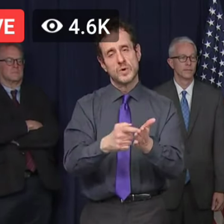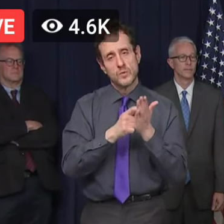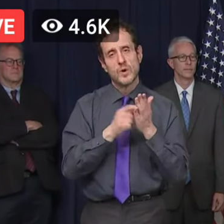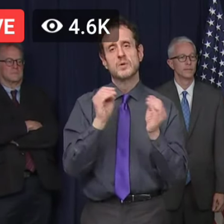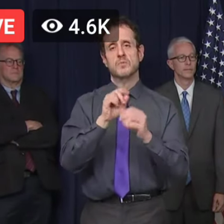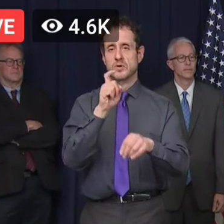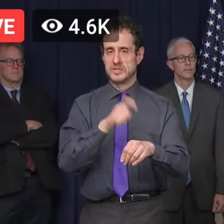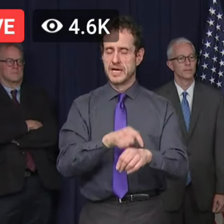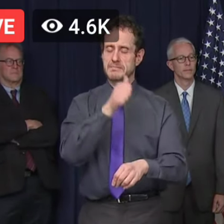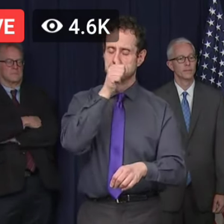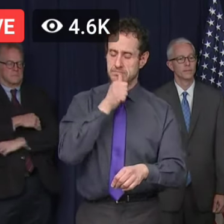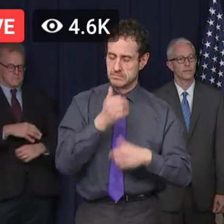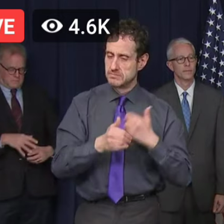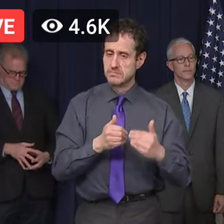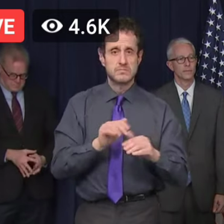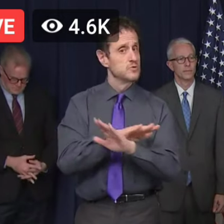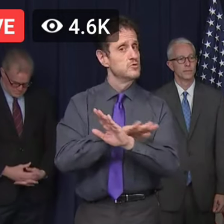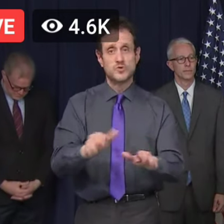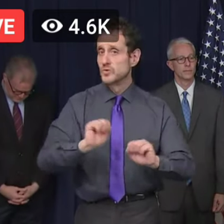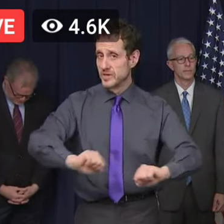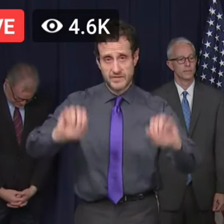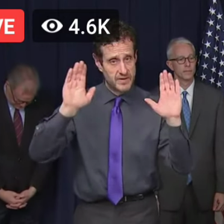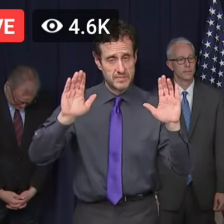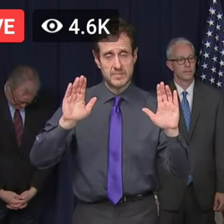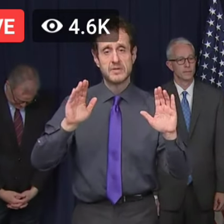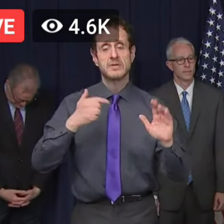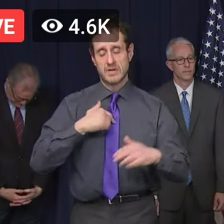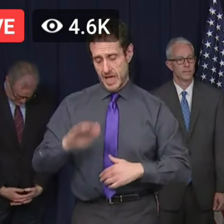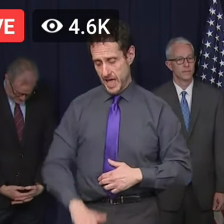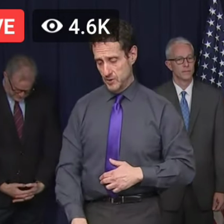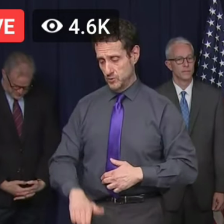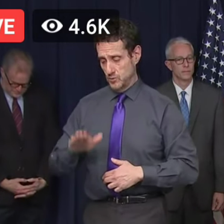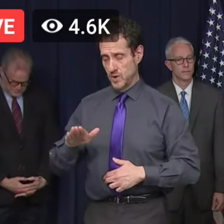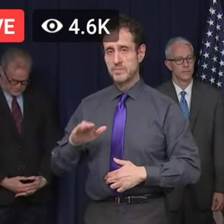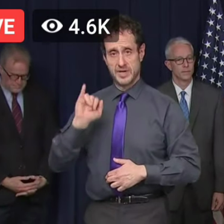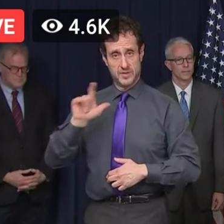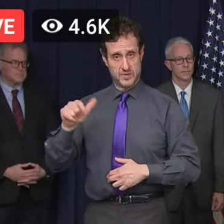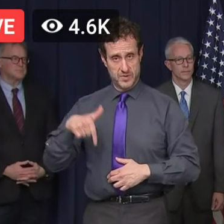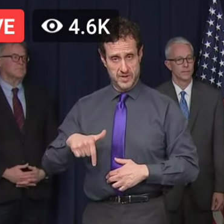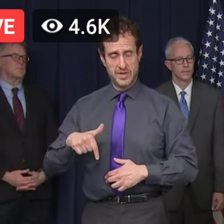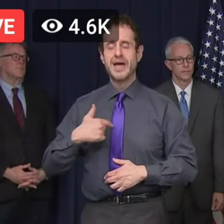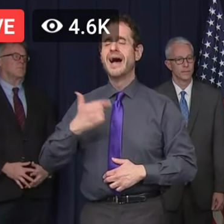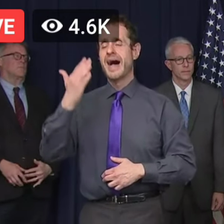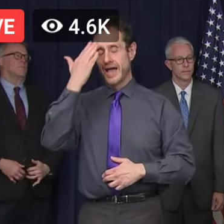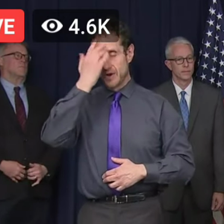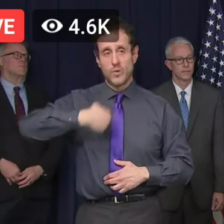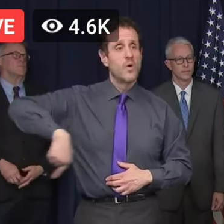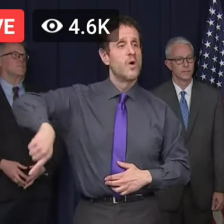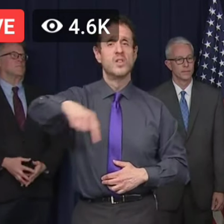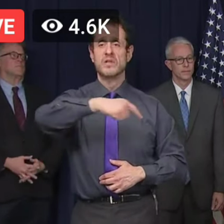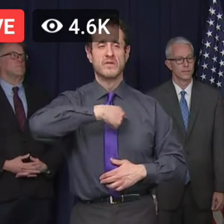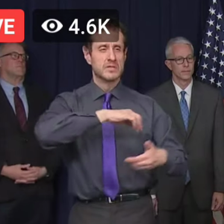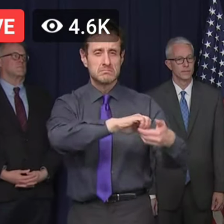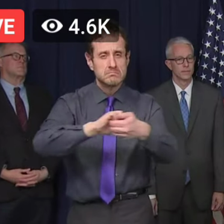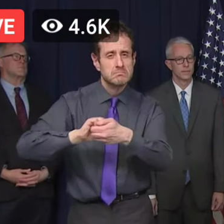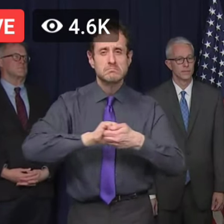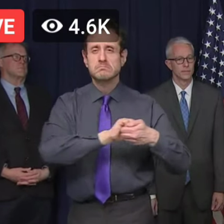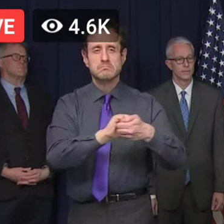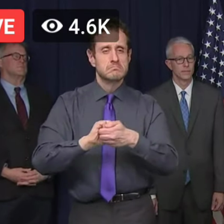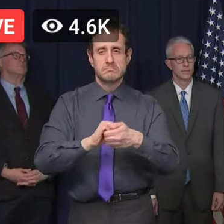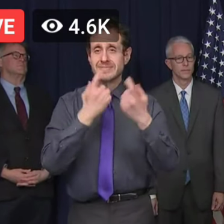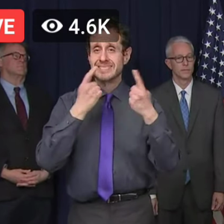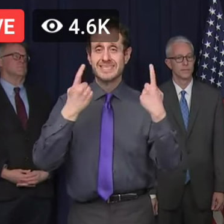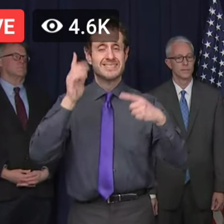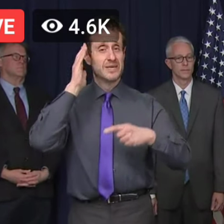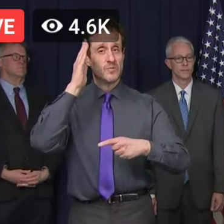up. I've lived in Illinois my entire life. And I know we'll get through this together and find a way back to